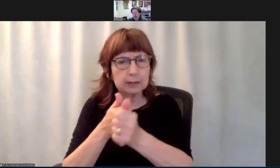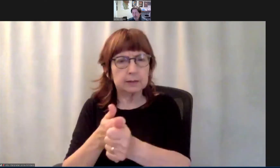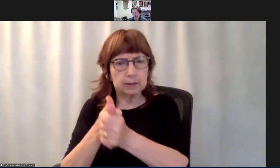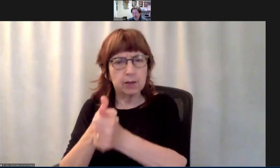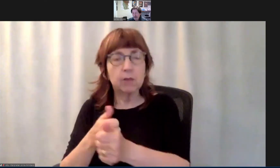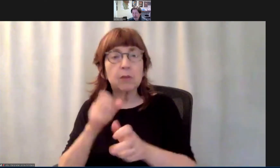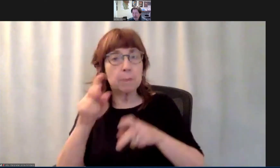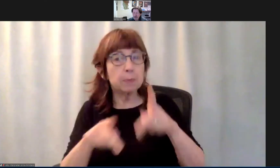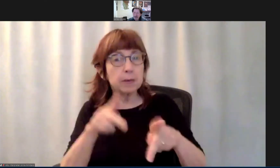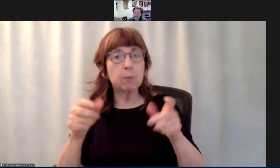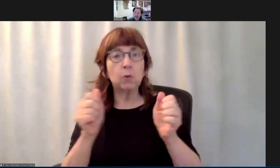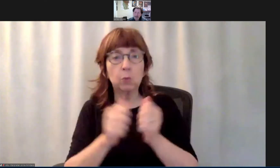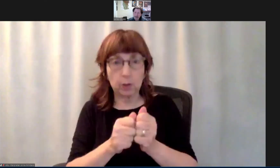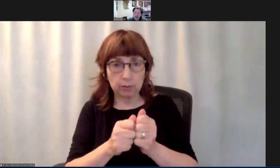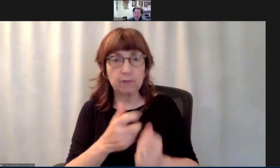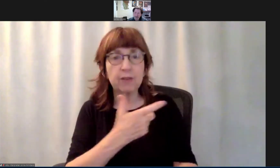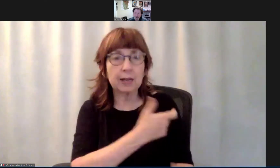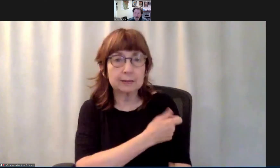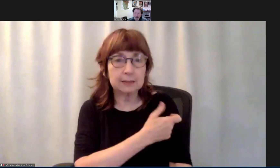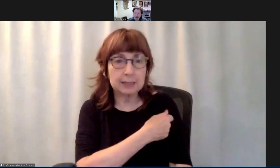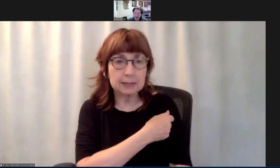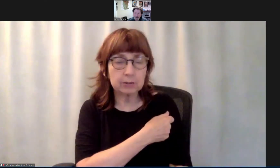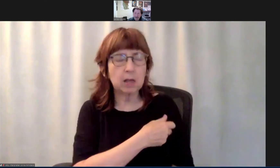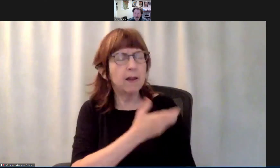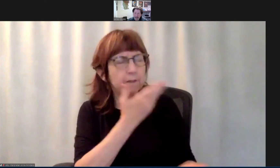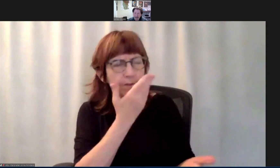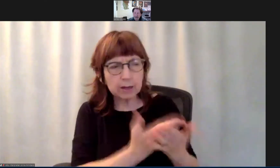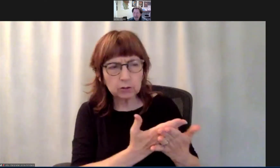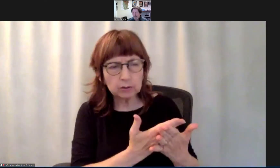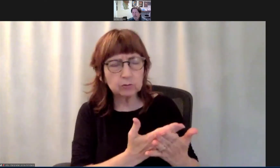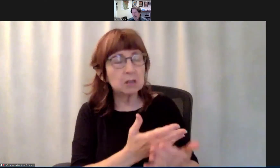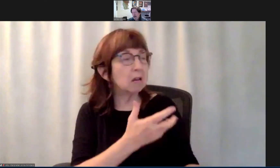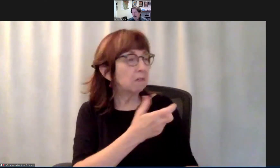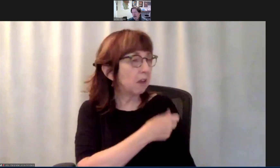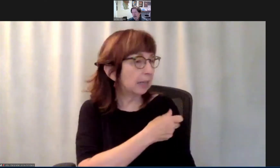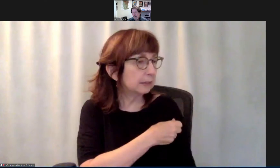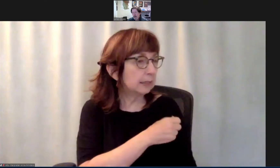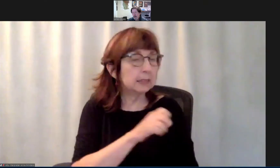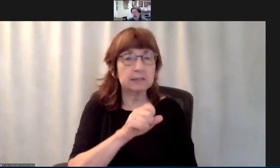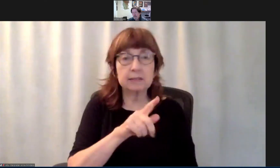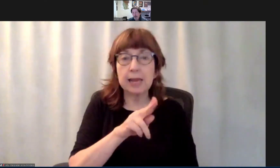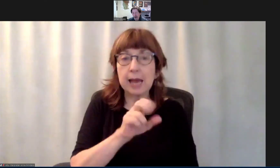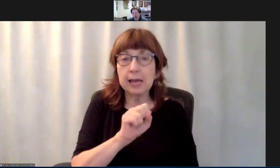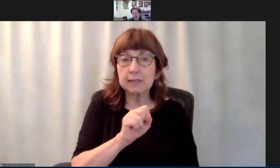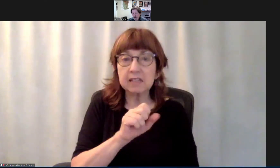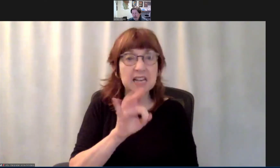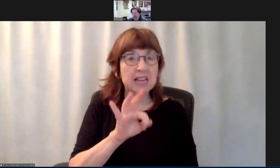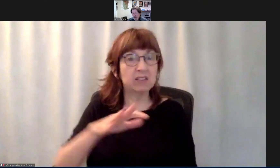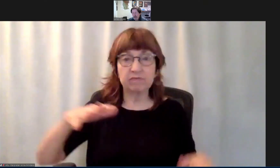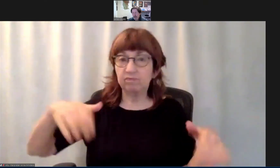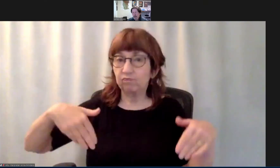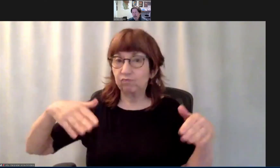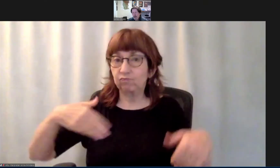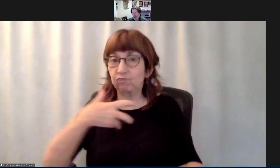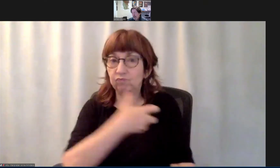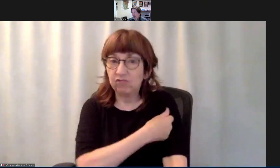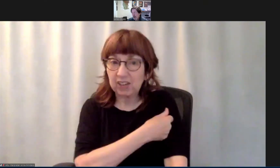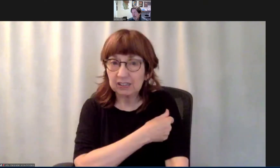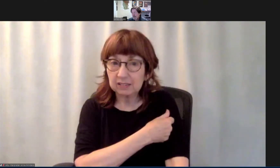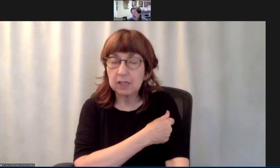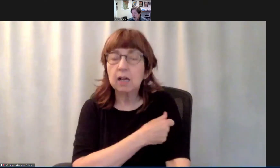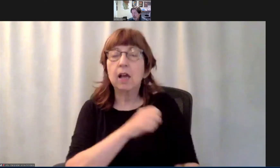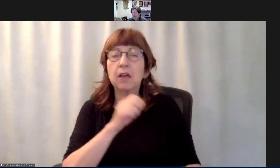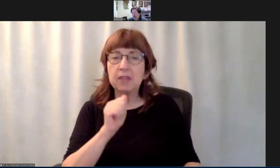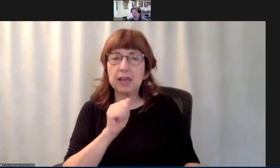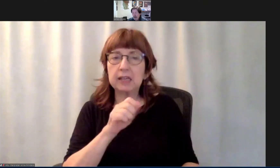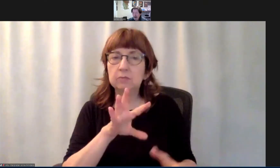those people with vaccines, verify their vaccine status, and if they are not vaccinated, they can